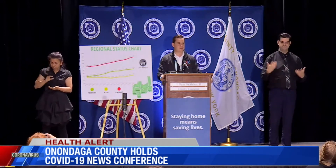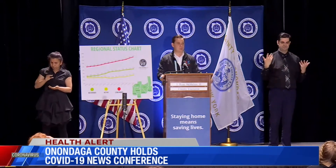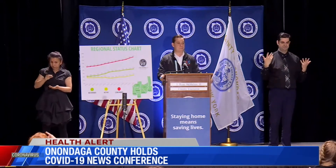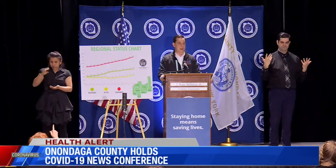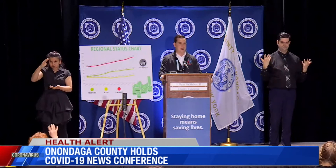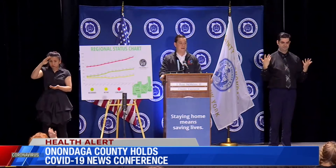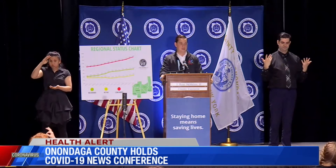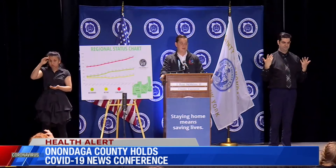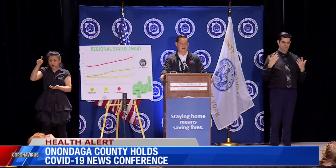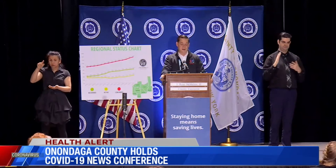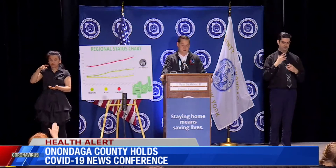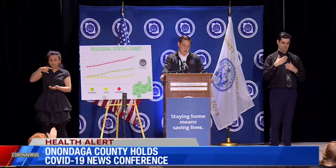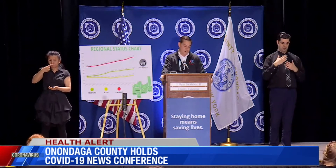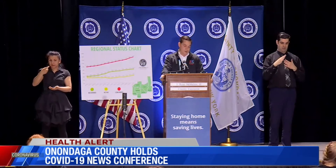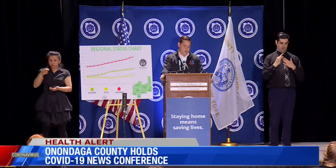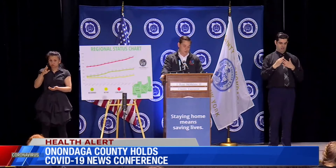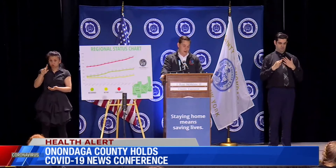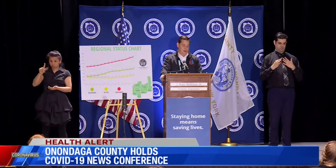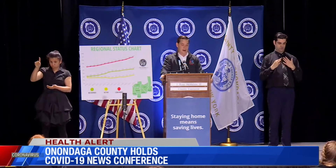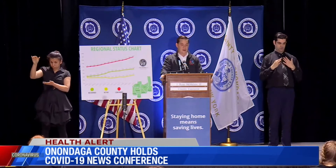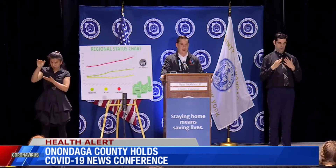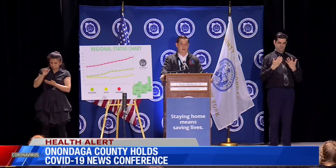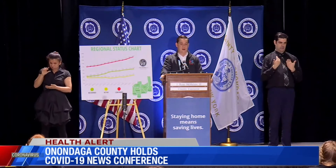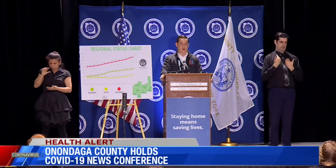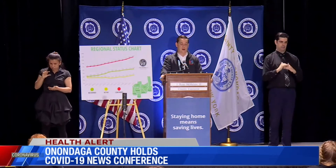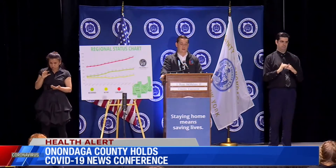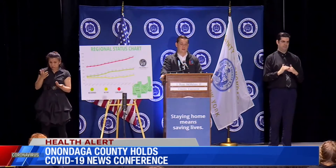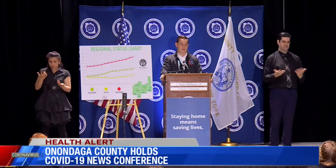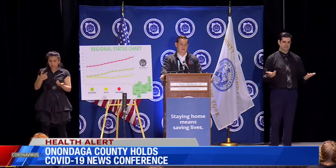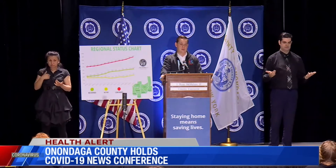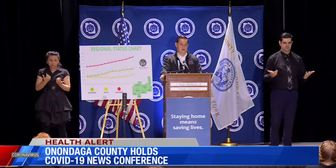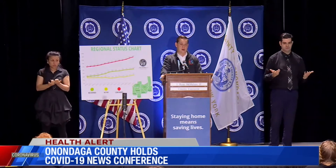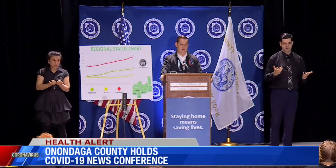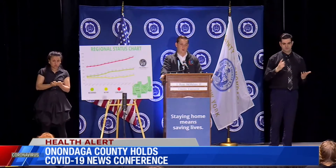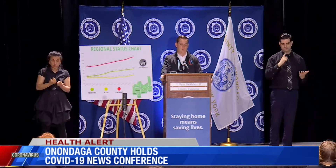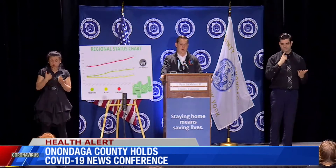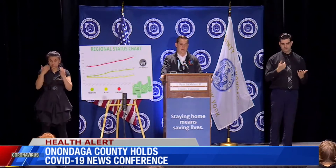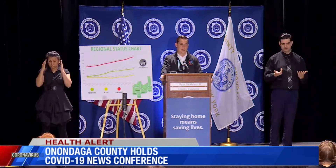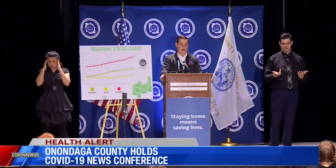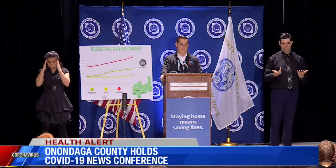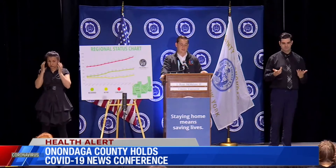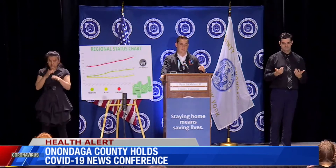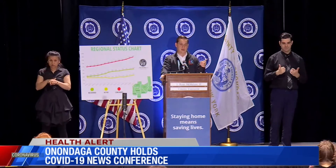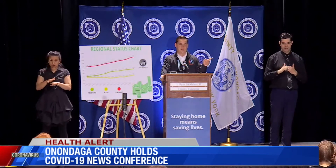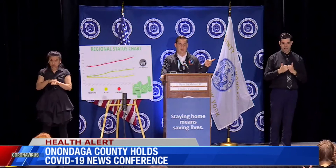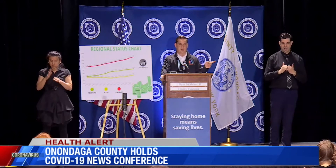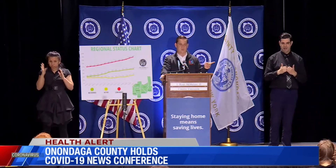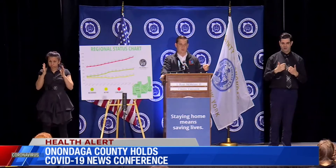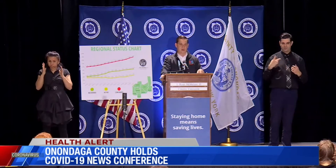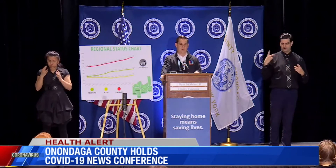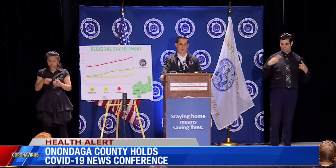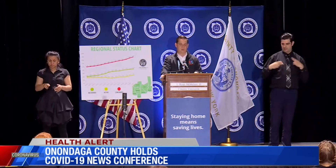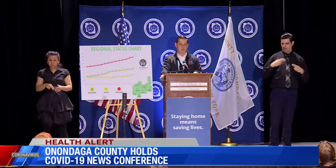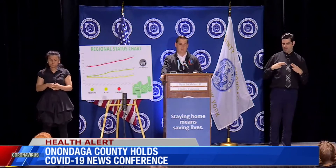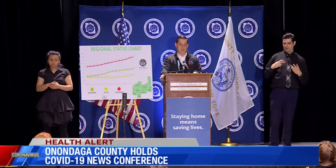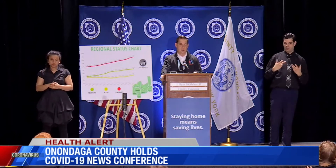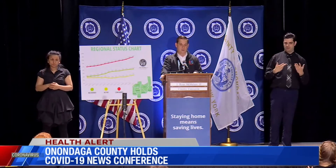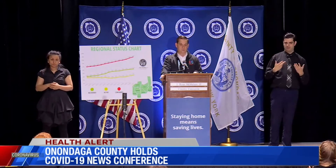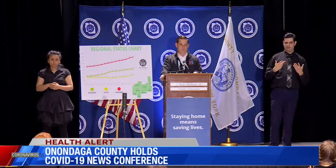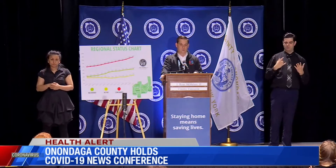The options are bad. And so it's just a reality. I don't know how you cut us or don't recognize. This is the thing I've been talking